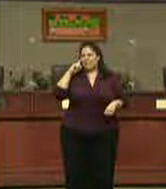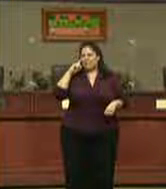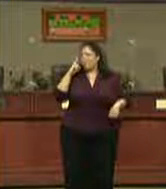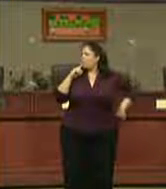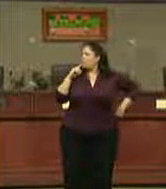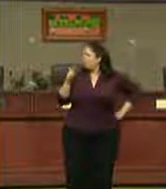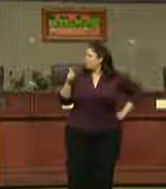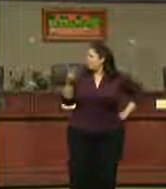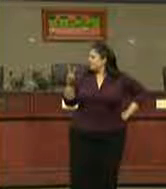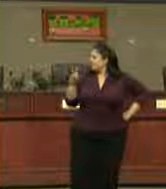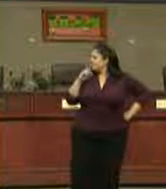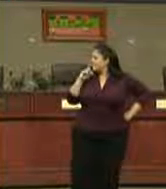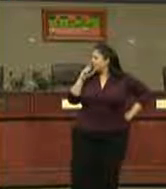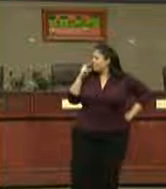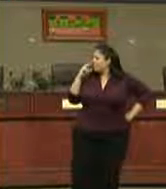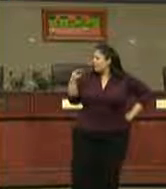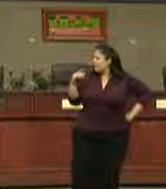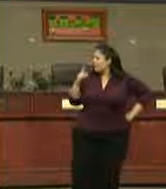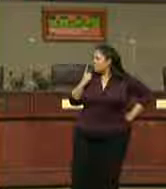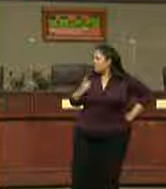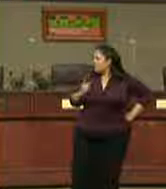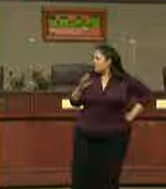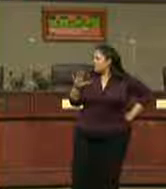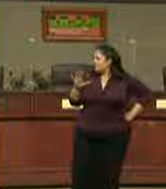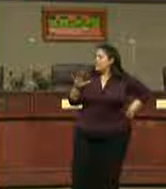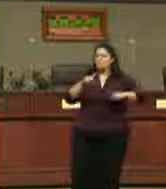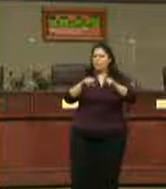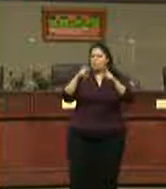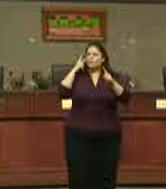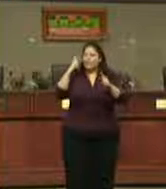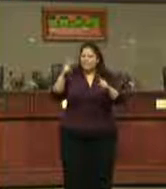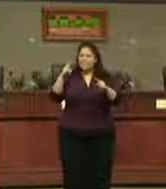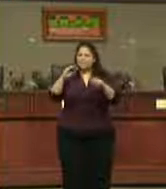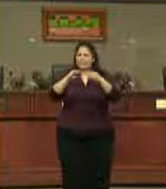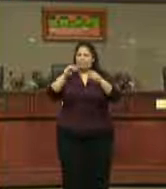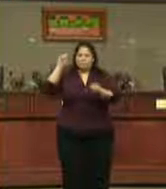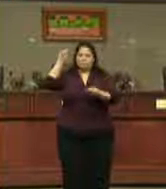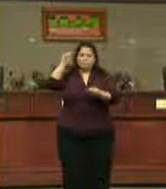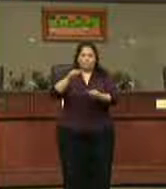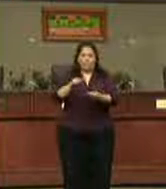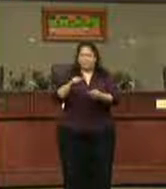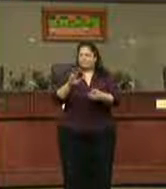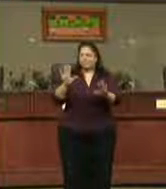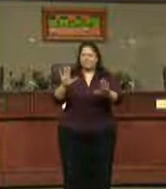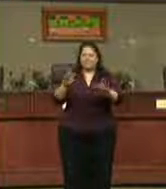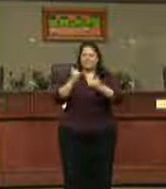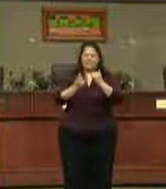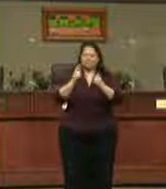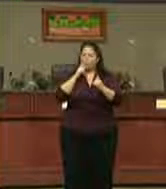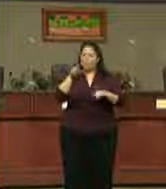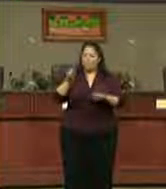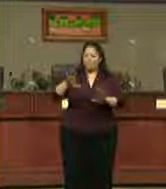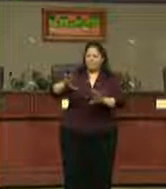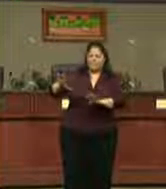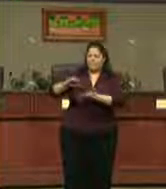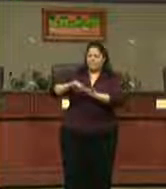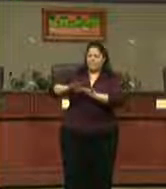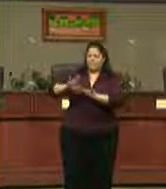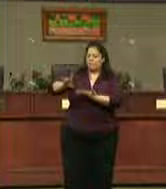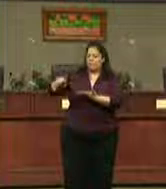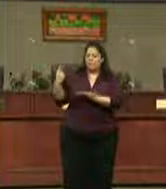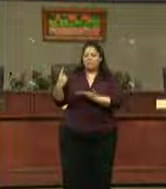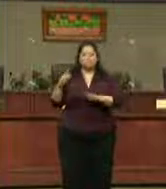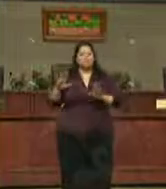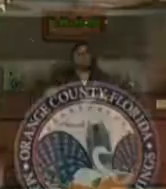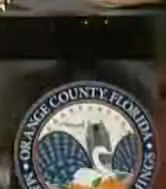see the number right there. But the decline has been significant. We don't need to see the last one. That's just a document. So with that is